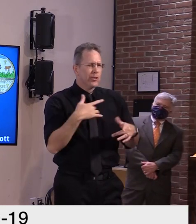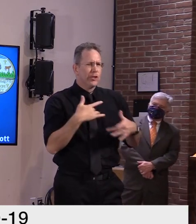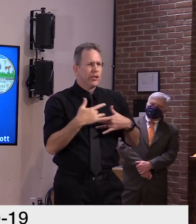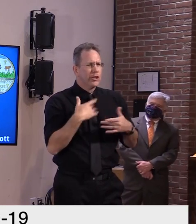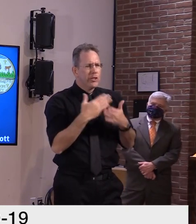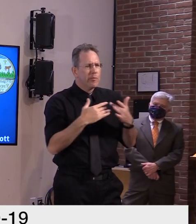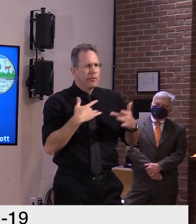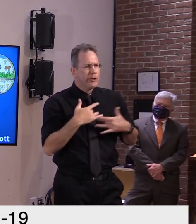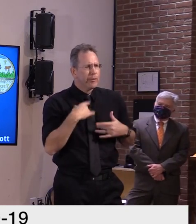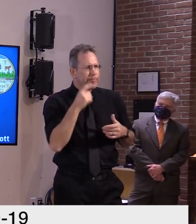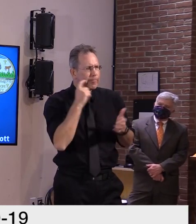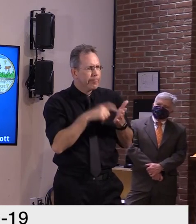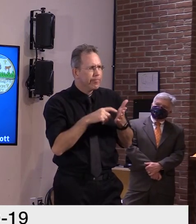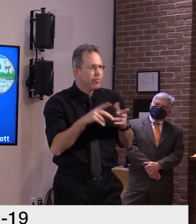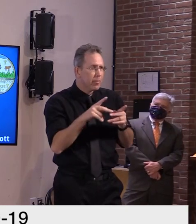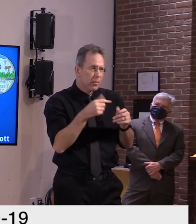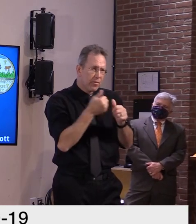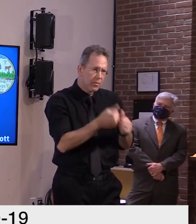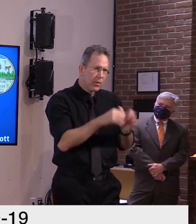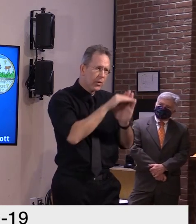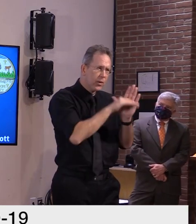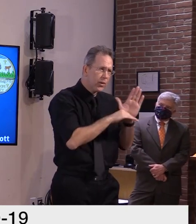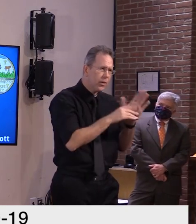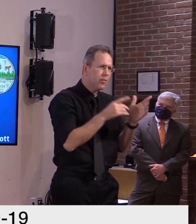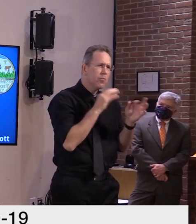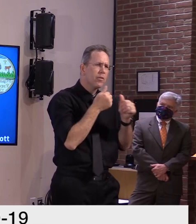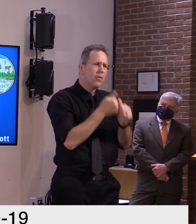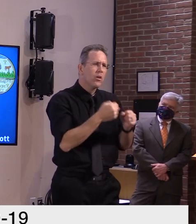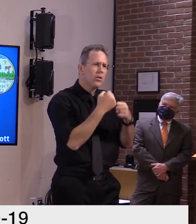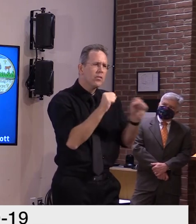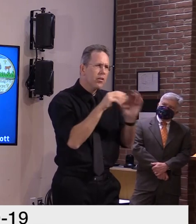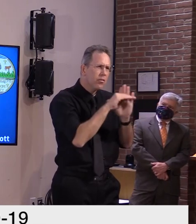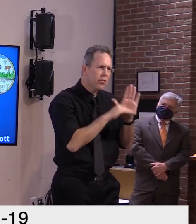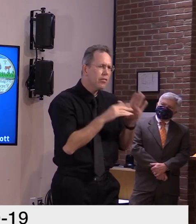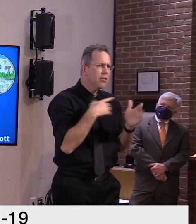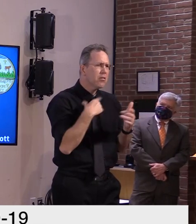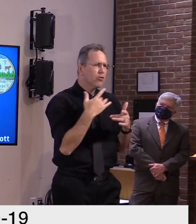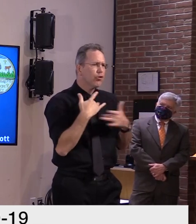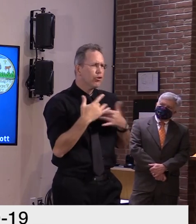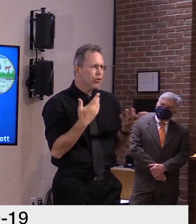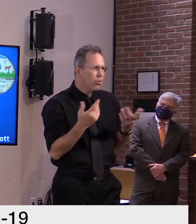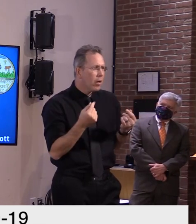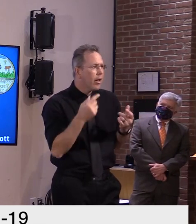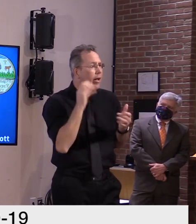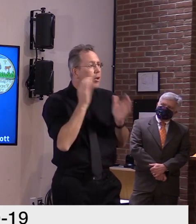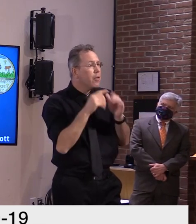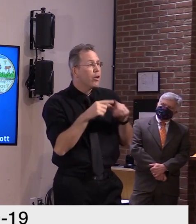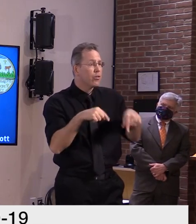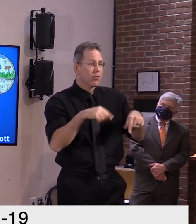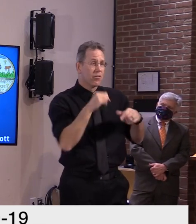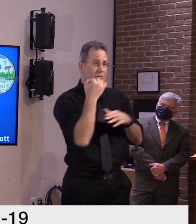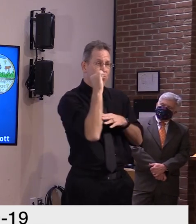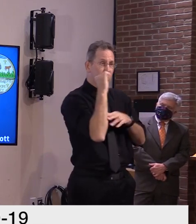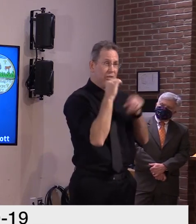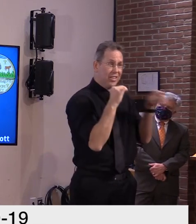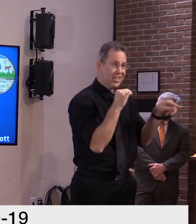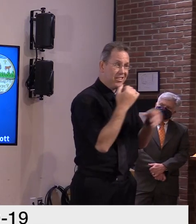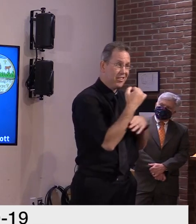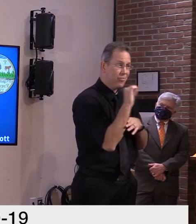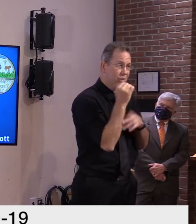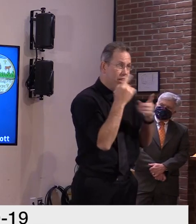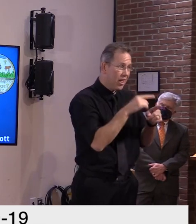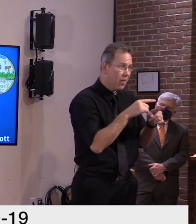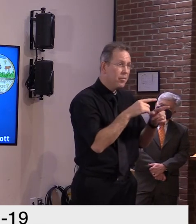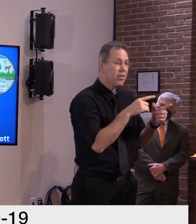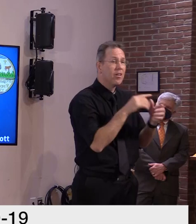less likely. And if I could compare, for instance, the protests, where I really, my guide is